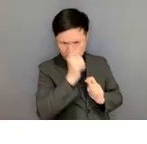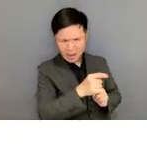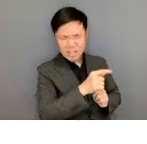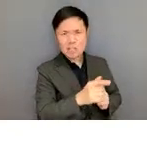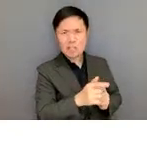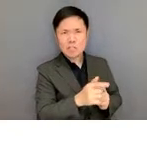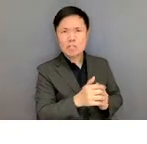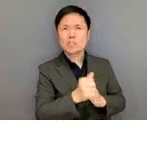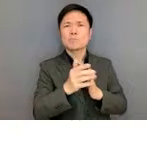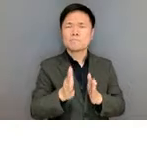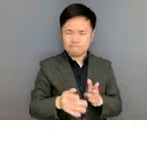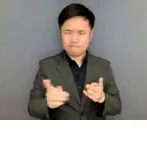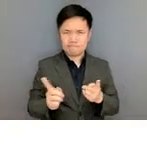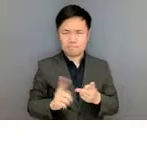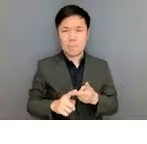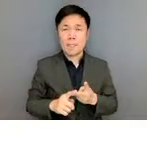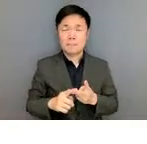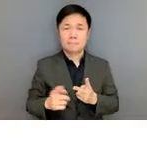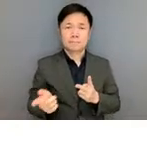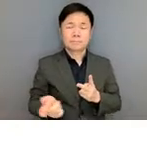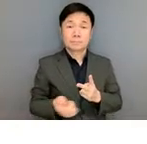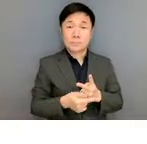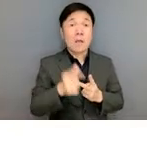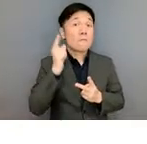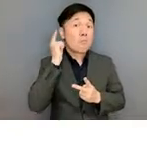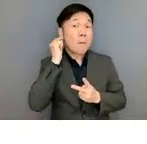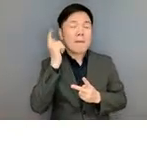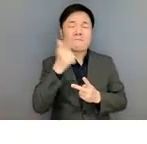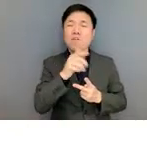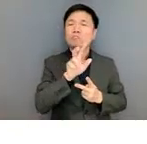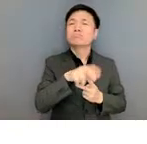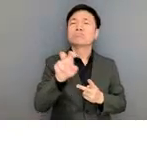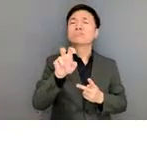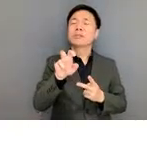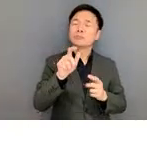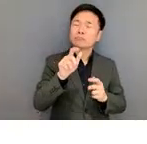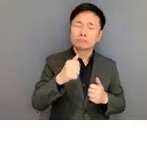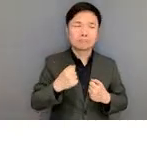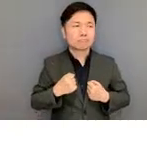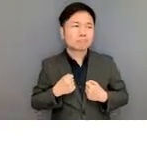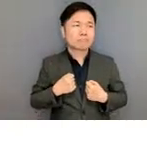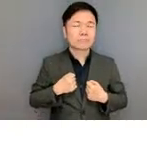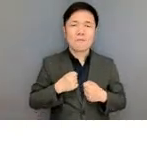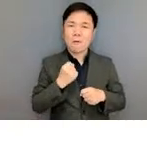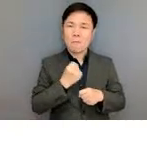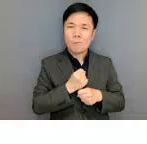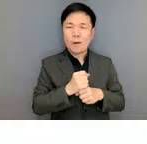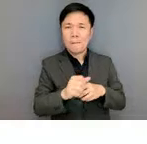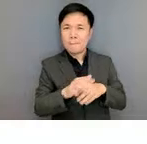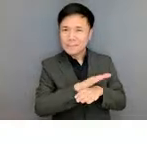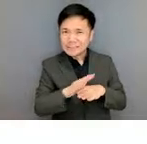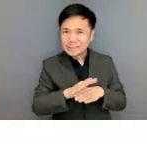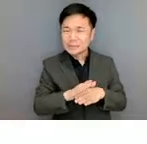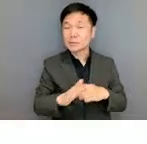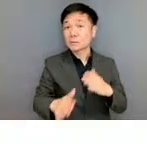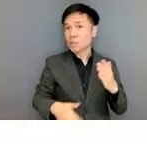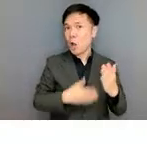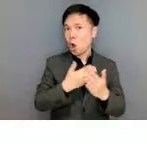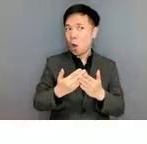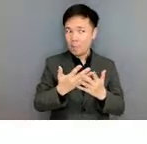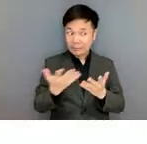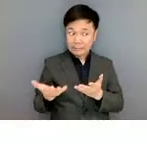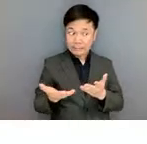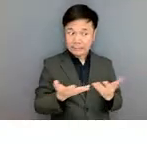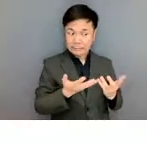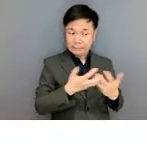for women in the tourism public sector or private sector, these are the kind of actions that we're talking about. These 2